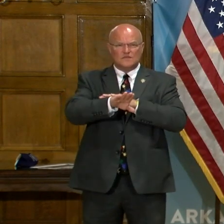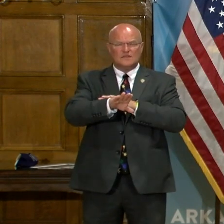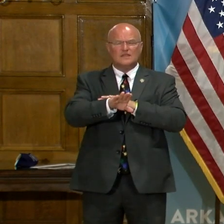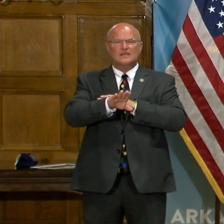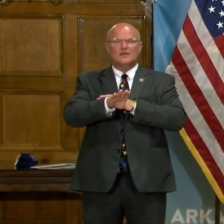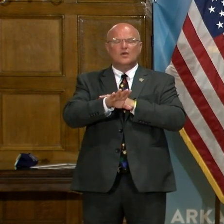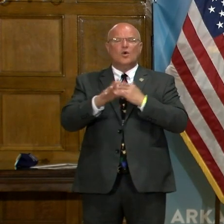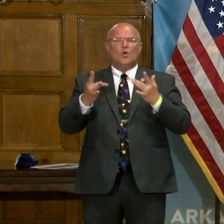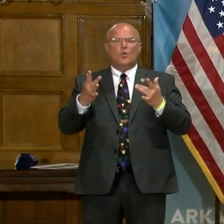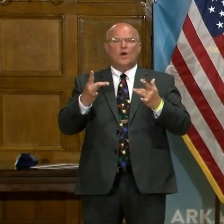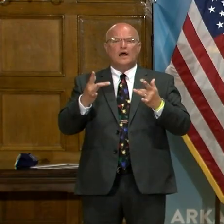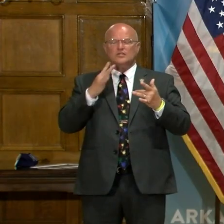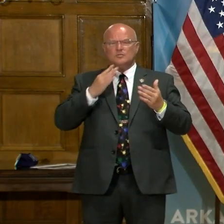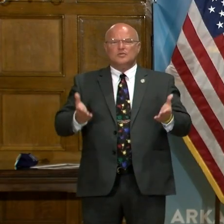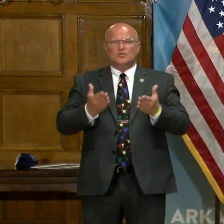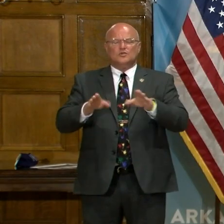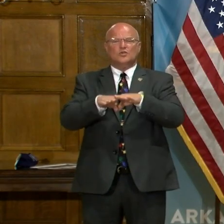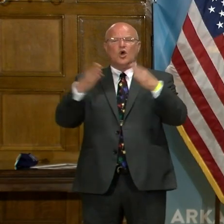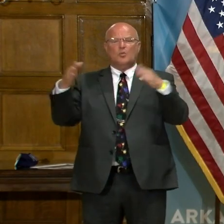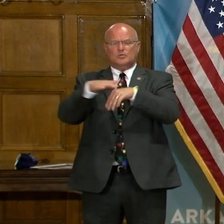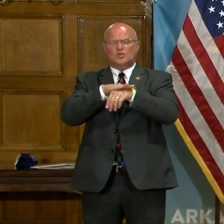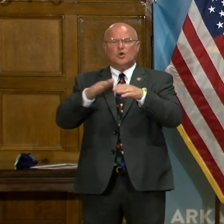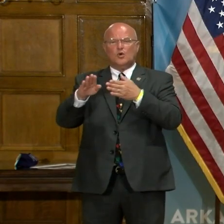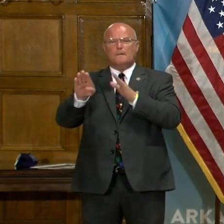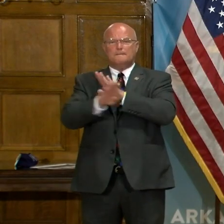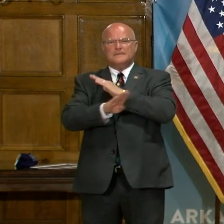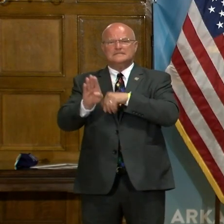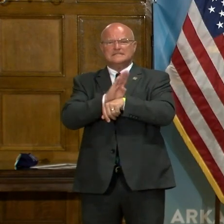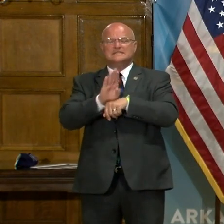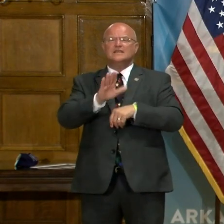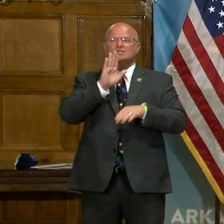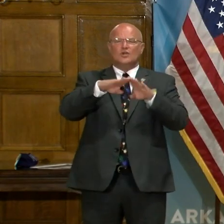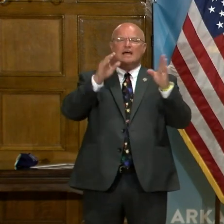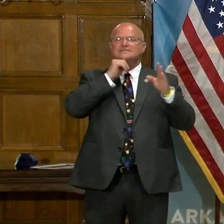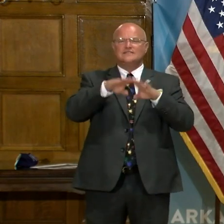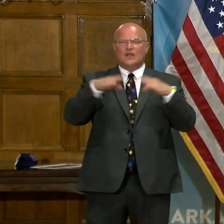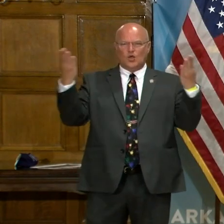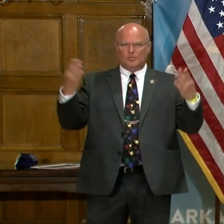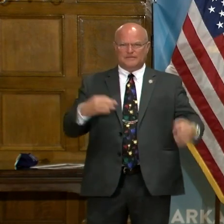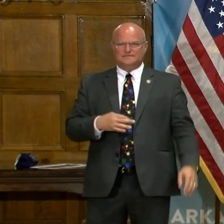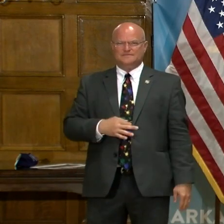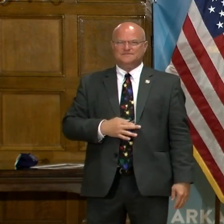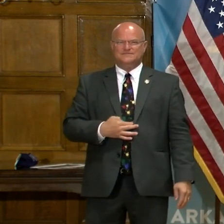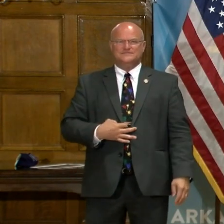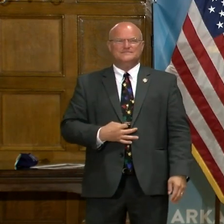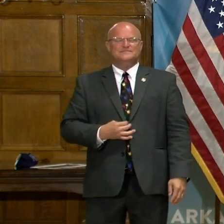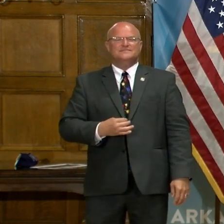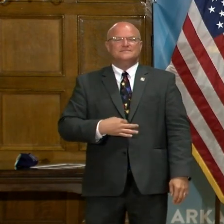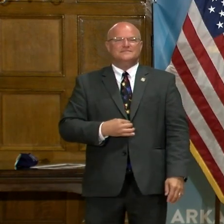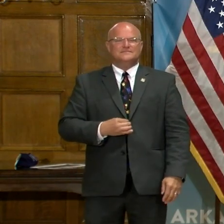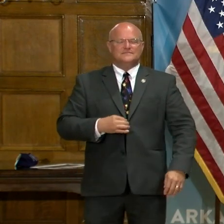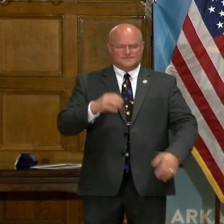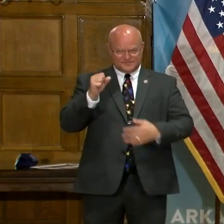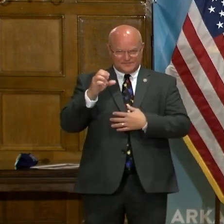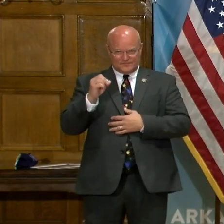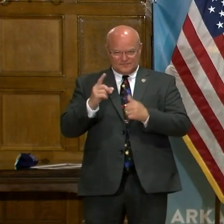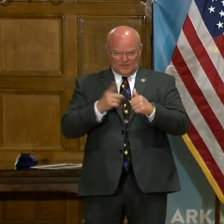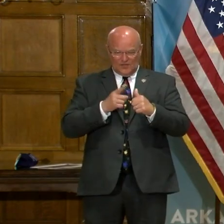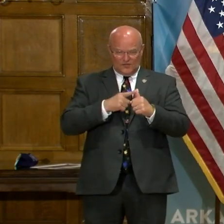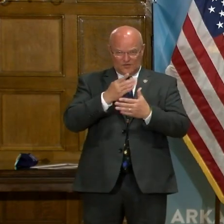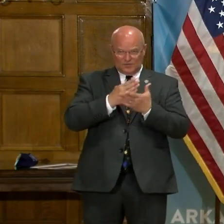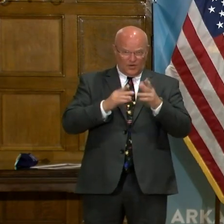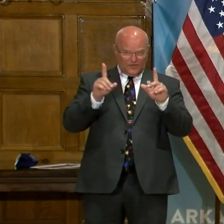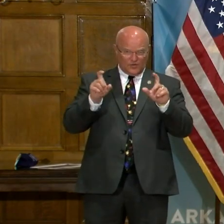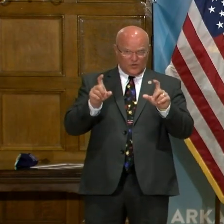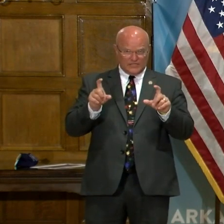He asked, why should he be encouraged to open local businesses when your house isn't open? All right. So on the first